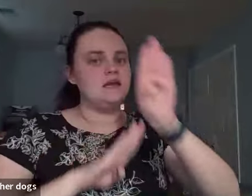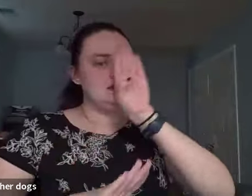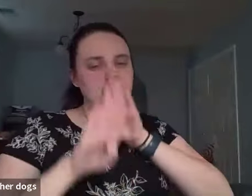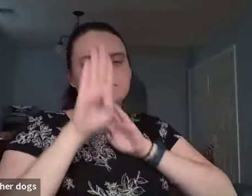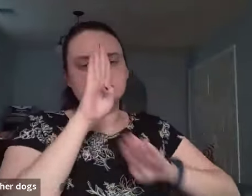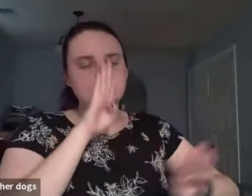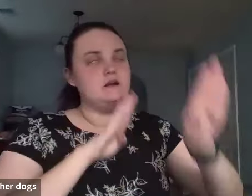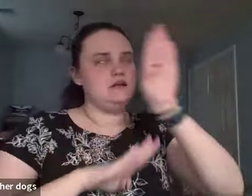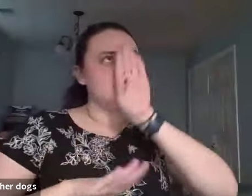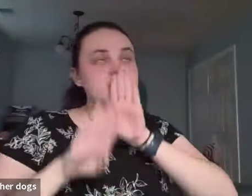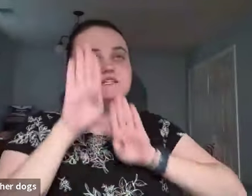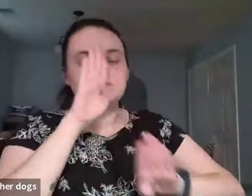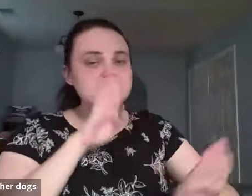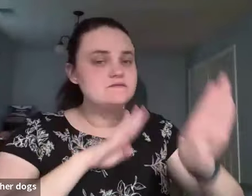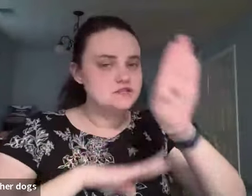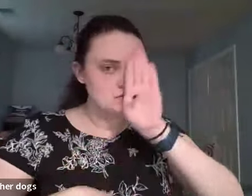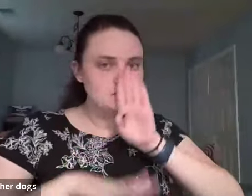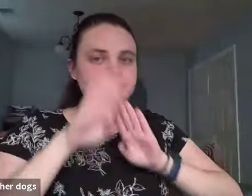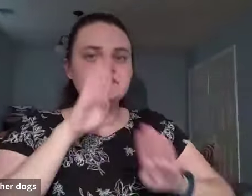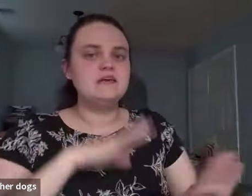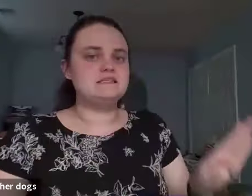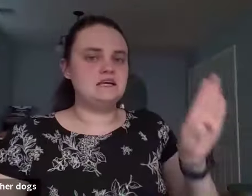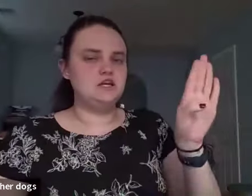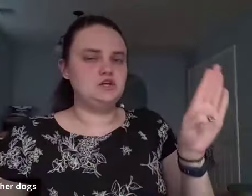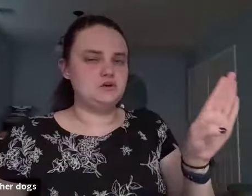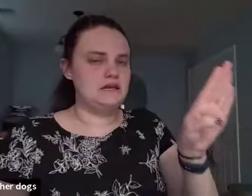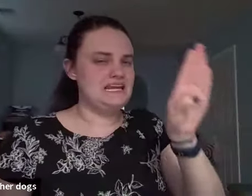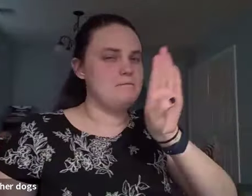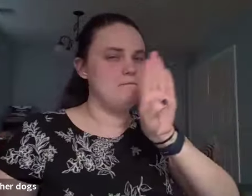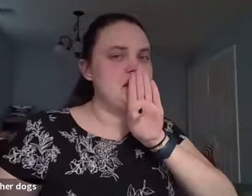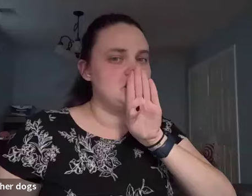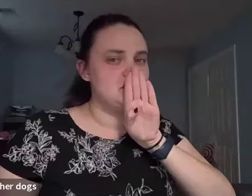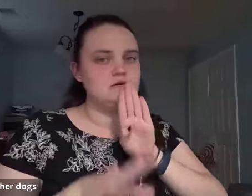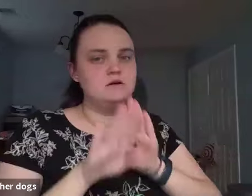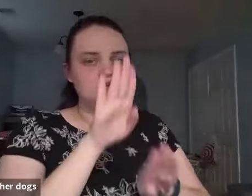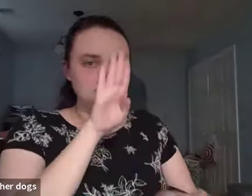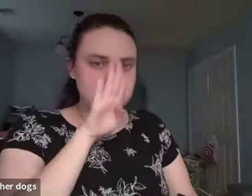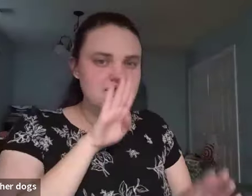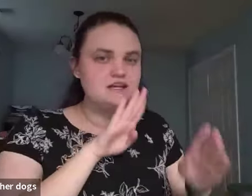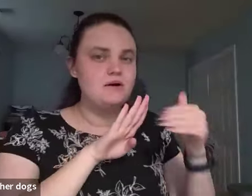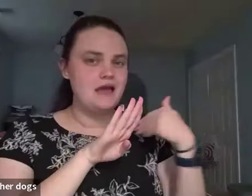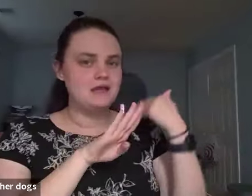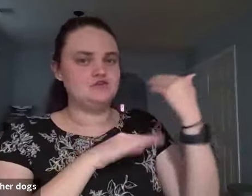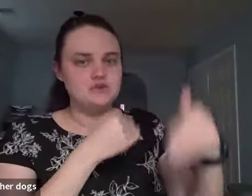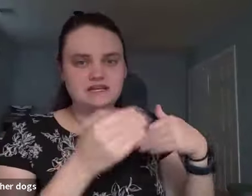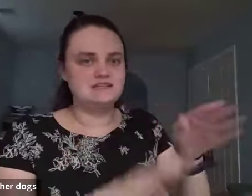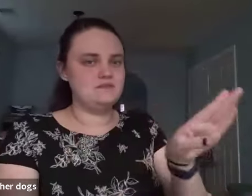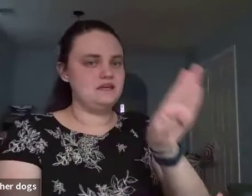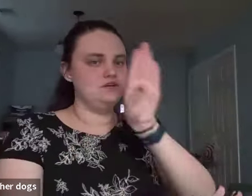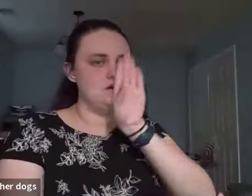And again, or not again. This one's visual is like you're hitting a barrier. You're trying to go ahead, you're trying to get something. And you